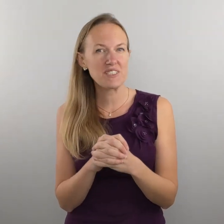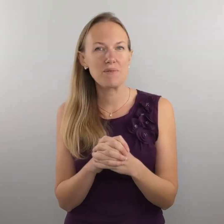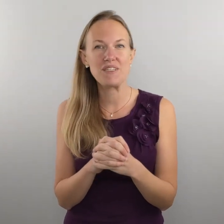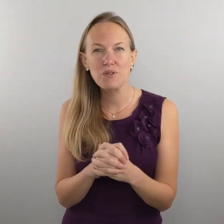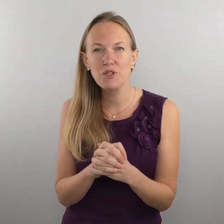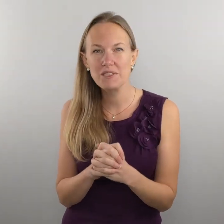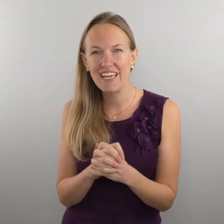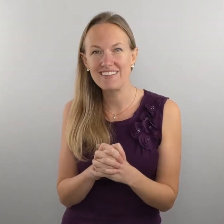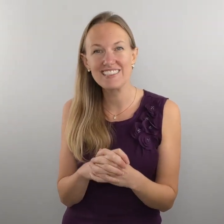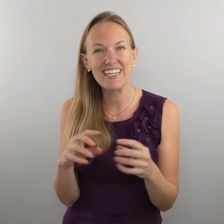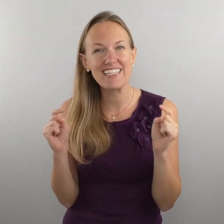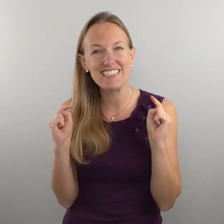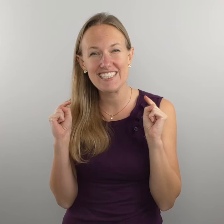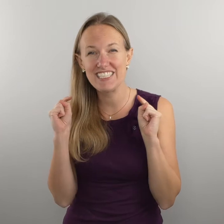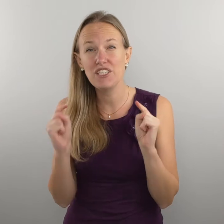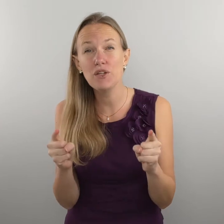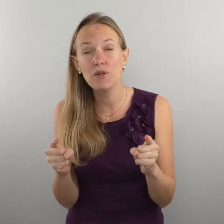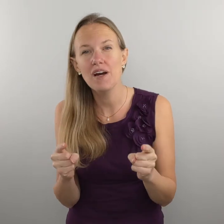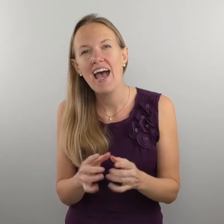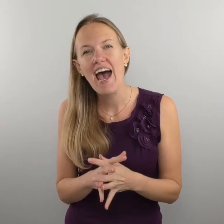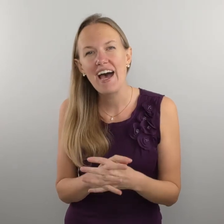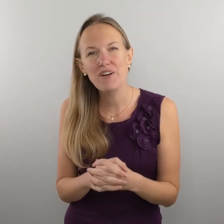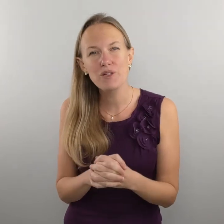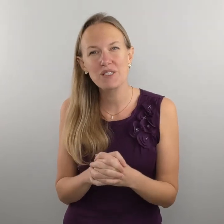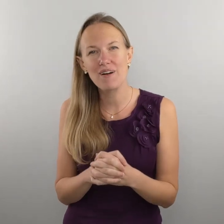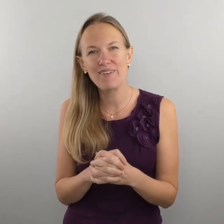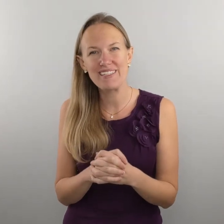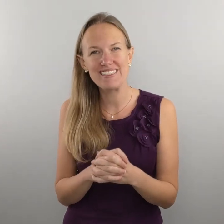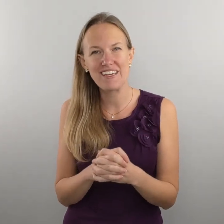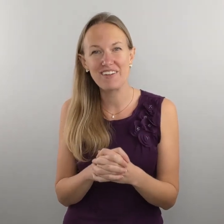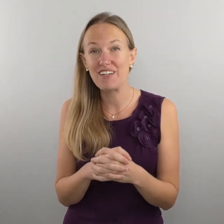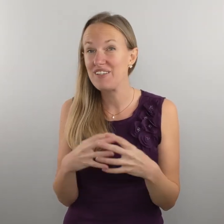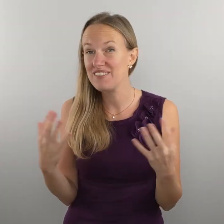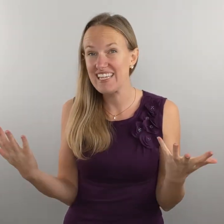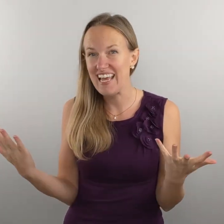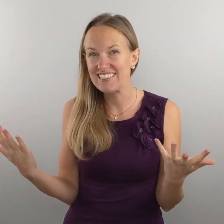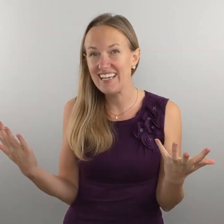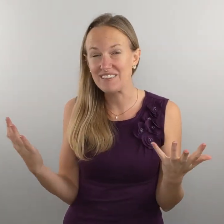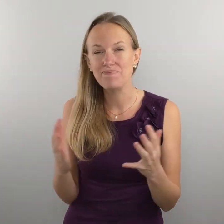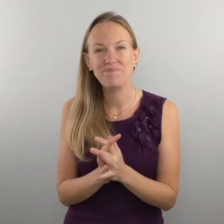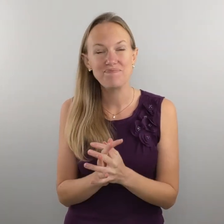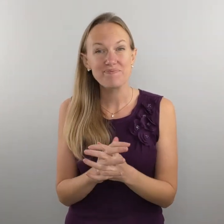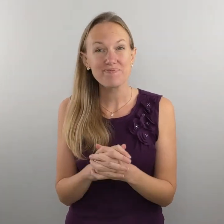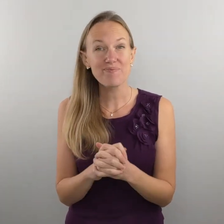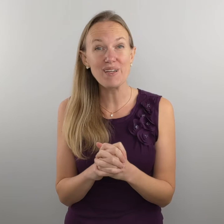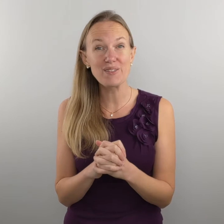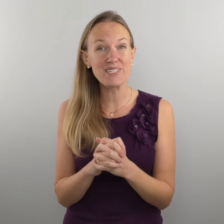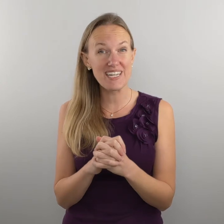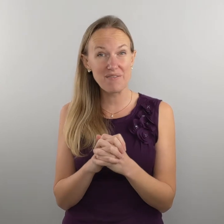is a YouTube channel dedicated to teaching you how to worship our Lord and Savior using ASL. So today we are